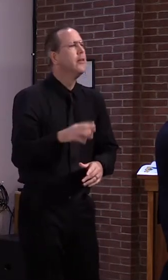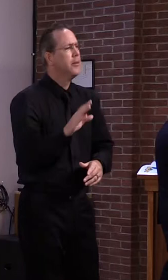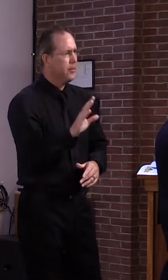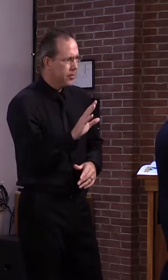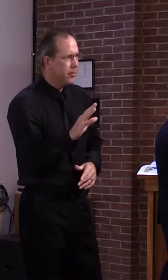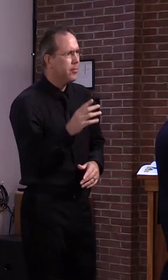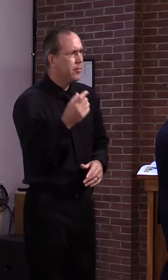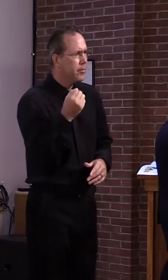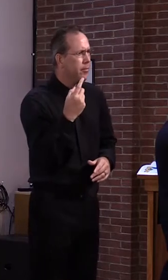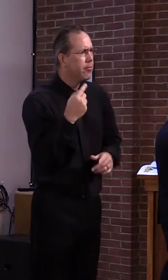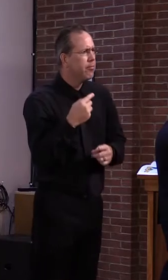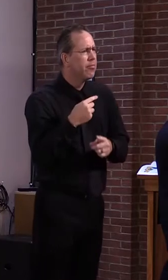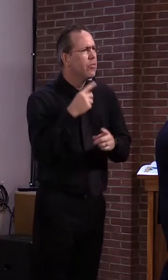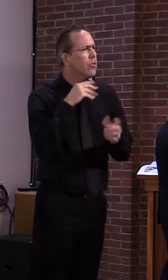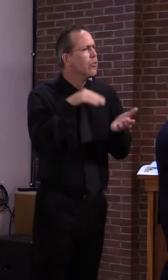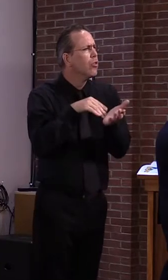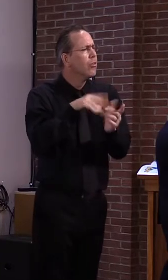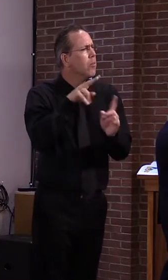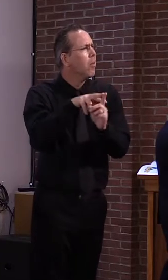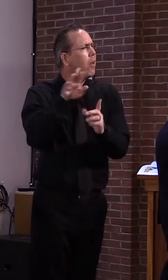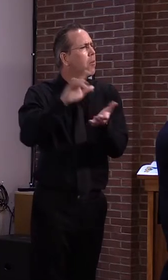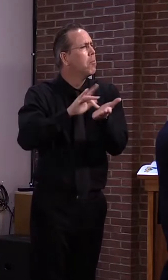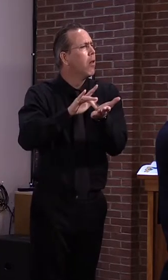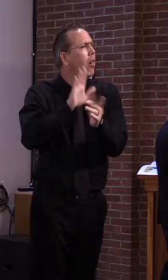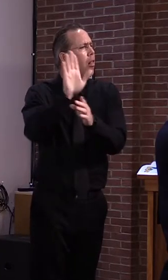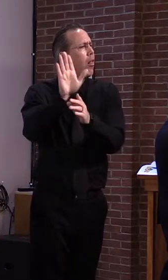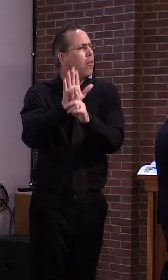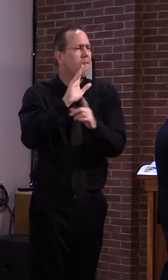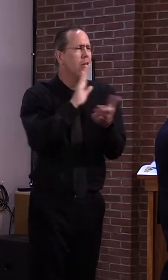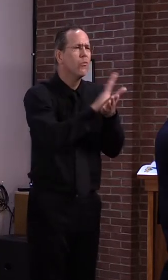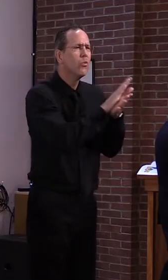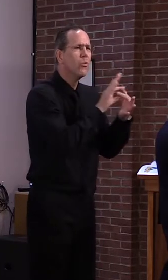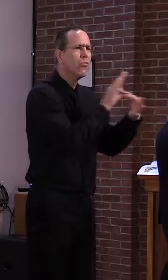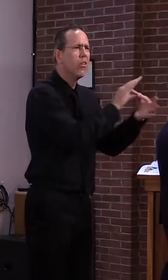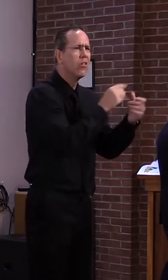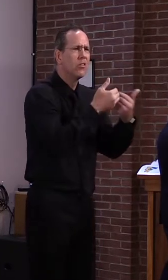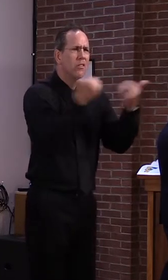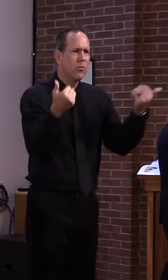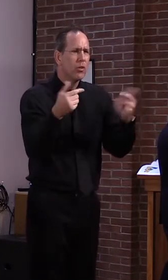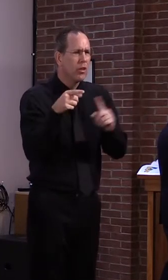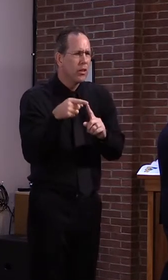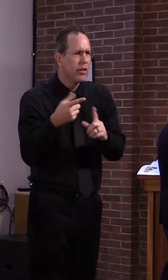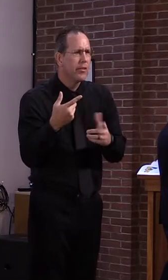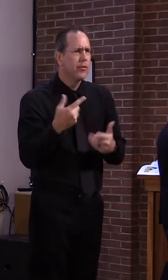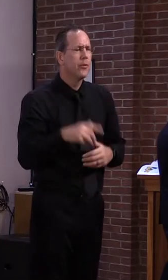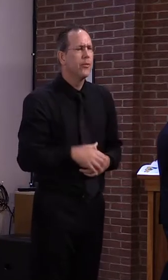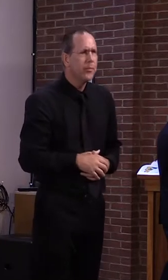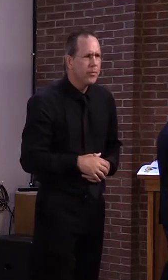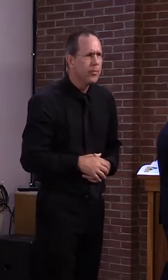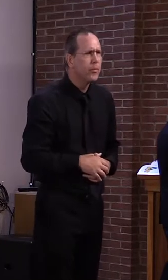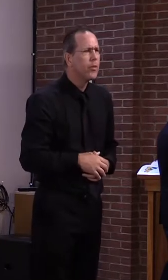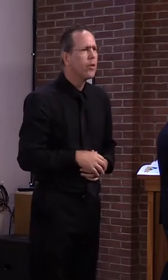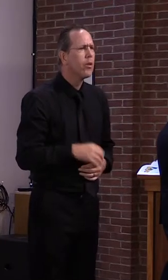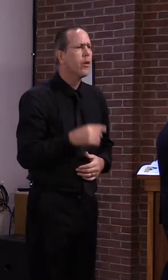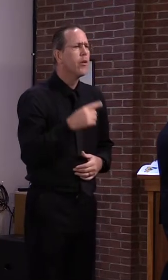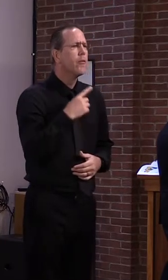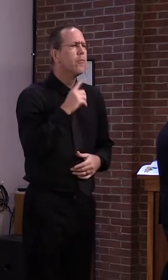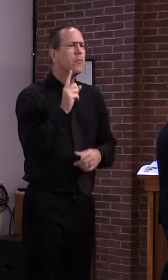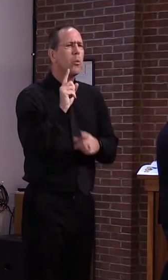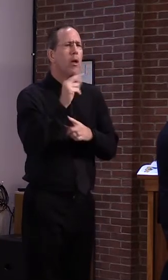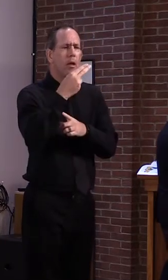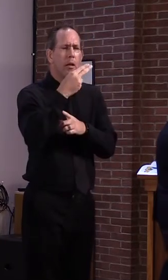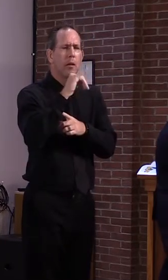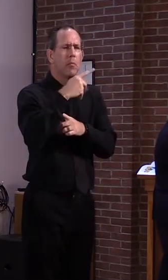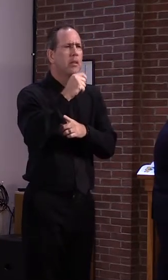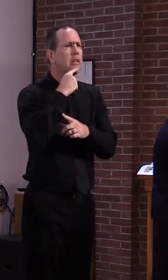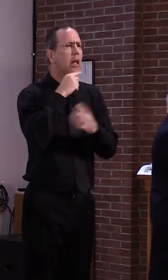others initially used that. Statistics are not covered. We've asked to where in the HIPAA regulations. Nobody's been able to point that